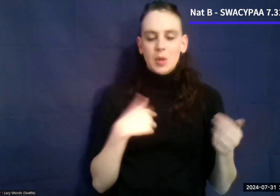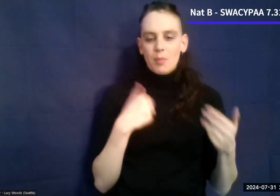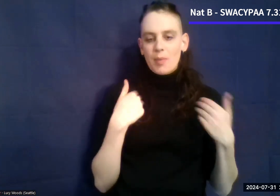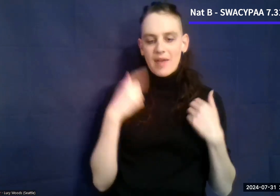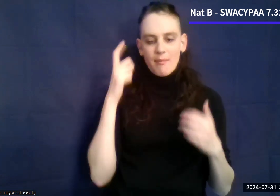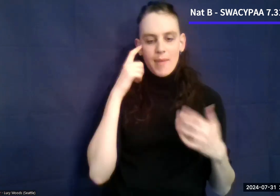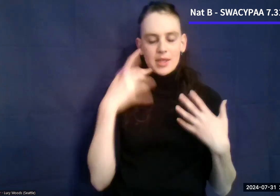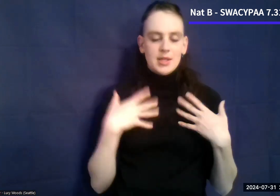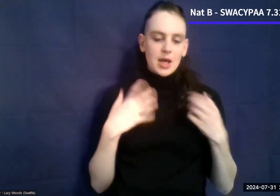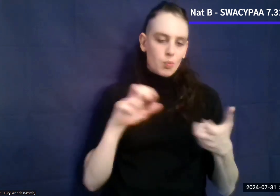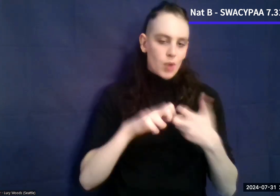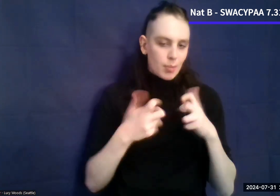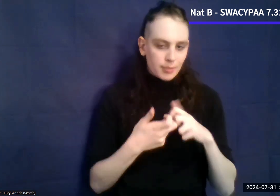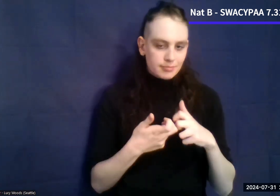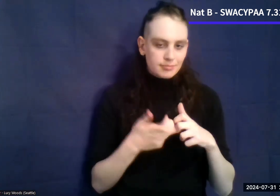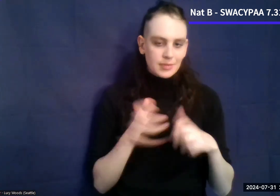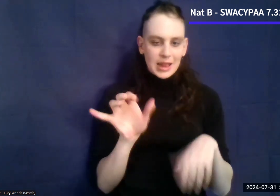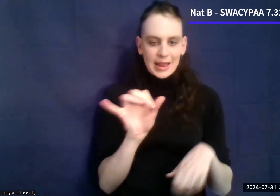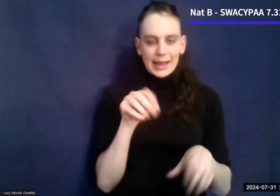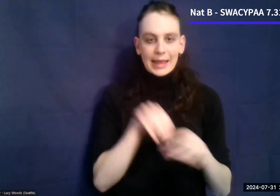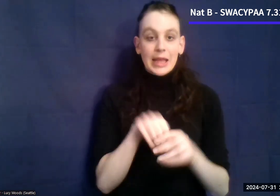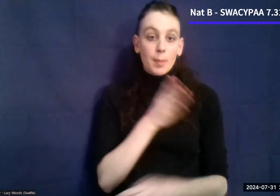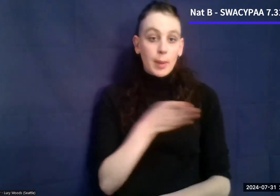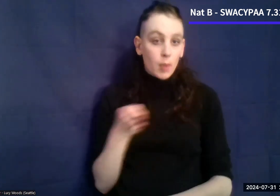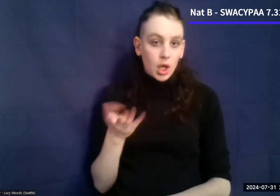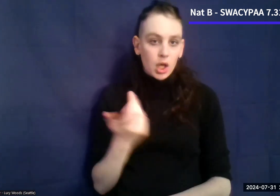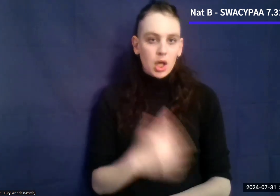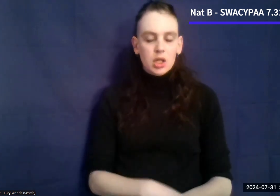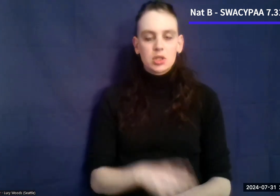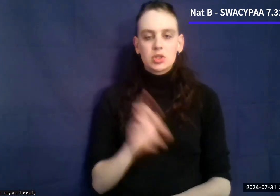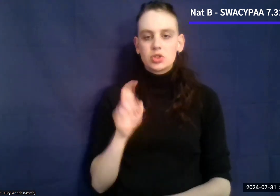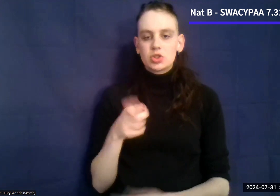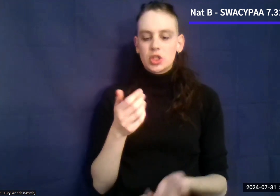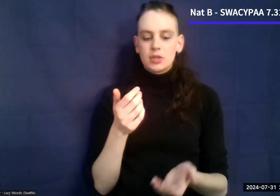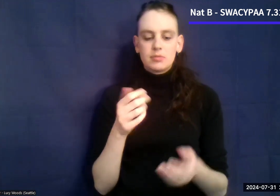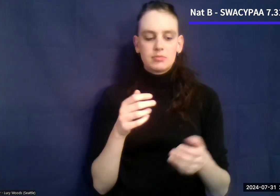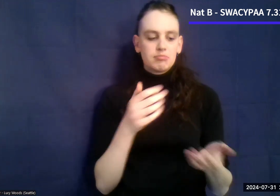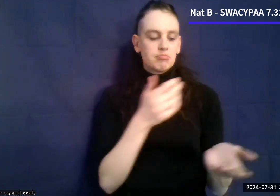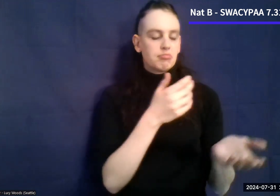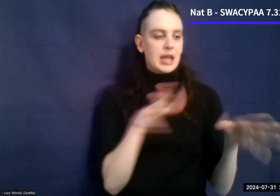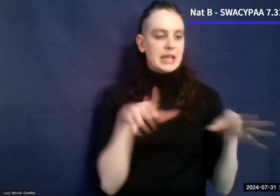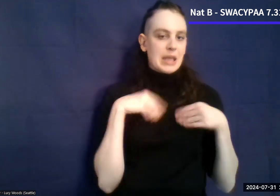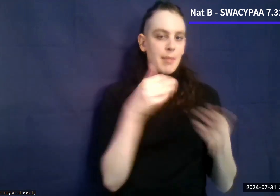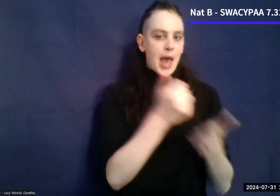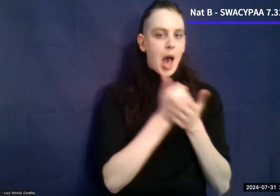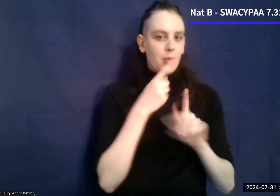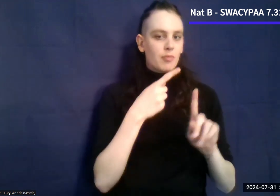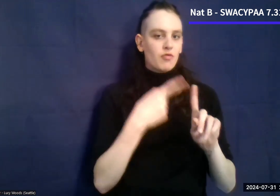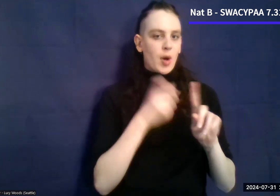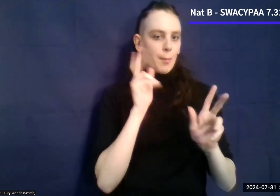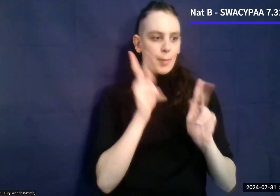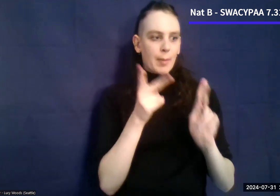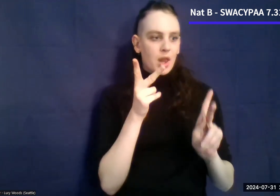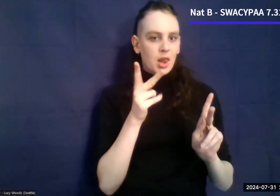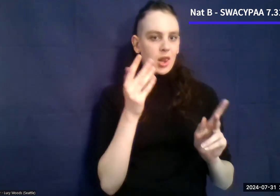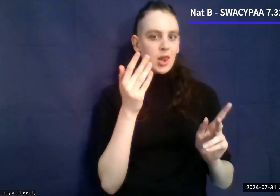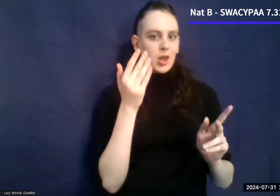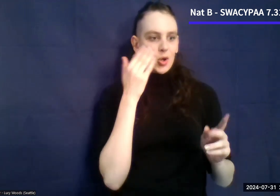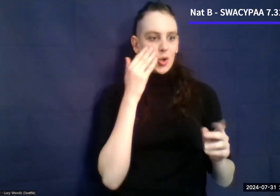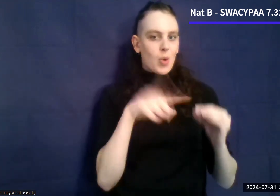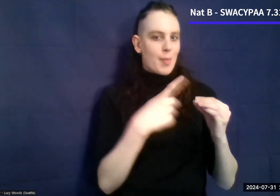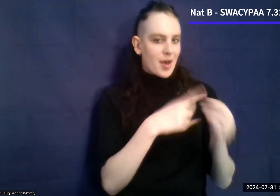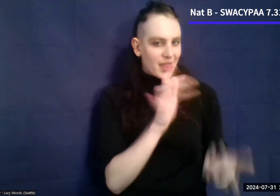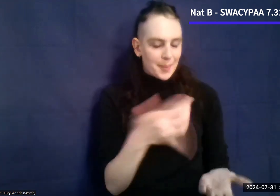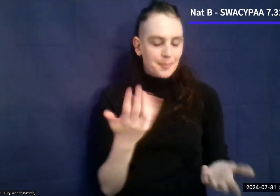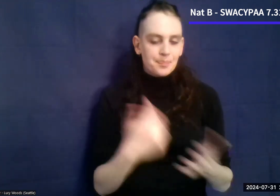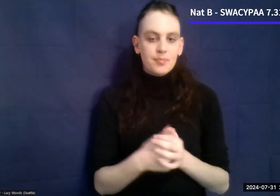big book. That like we should get help from people who know what they're talking about. And then, I also have